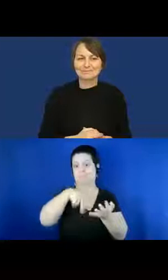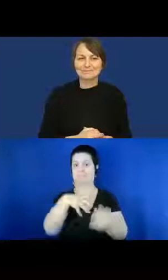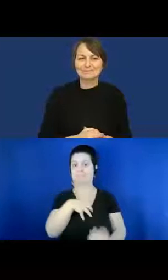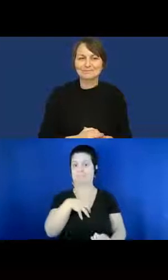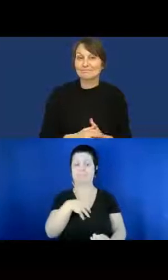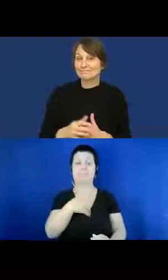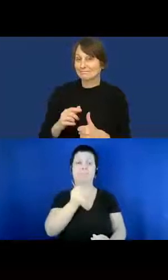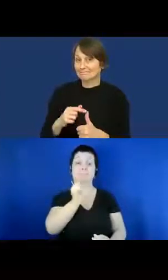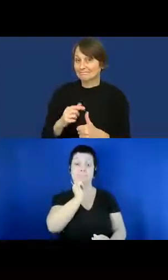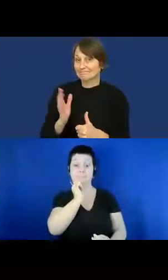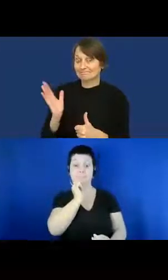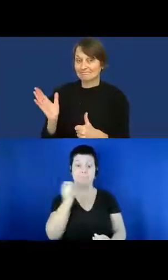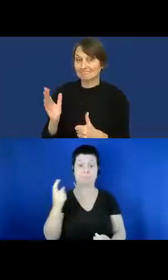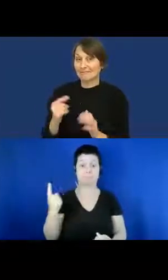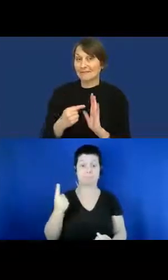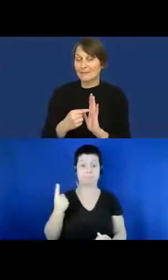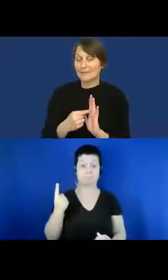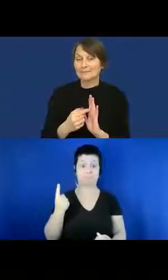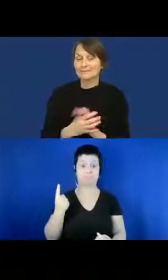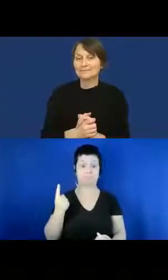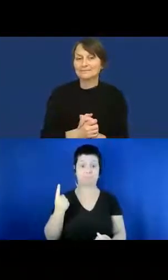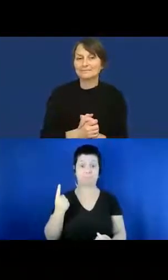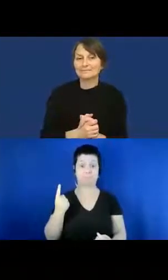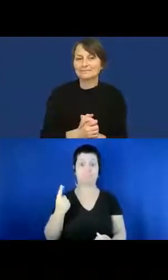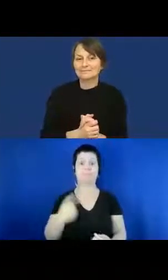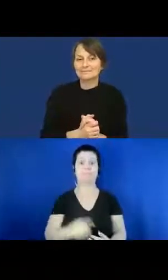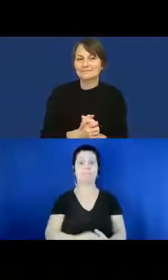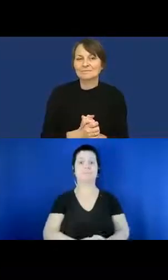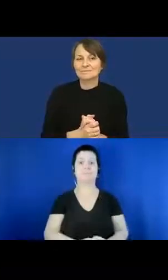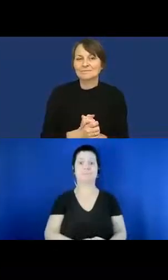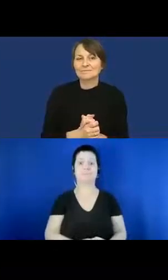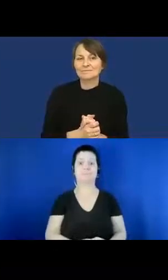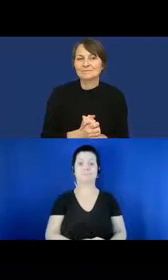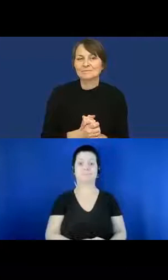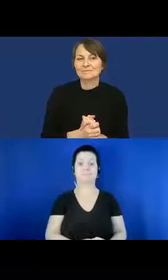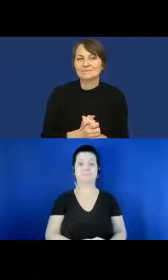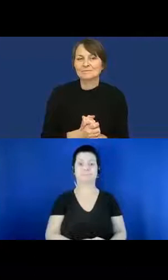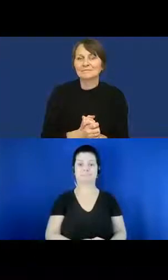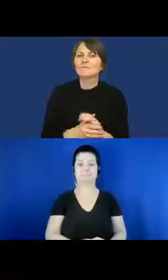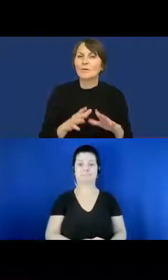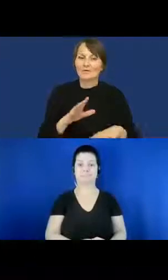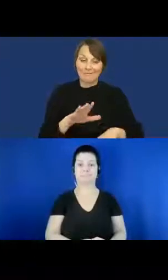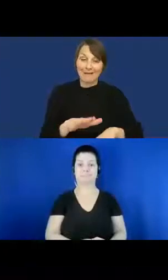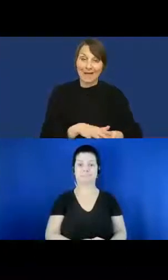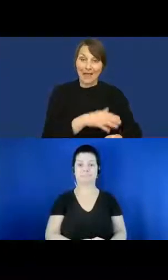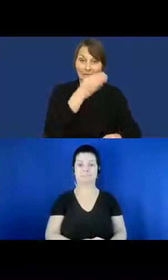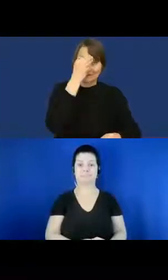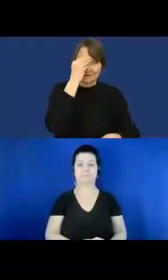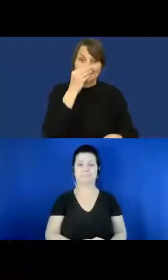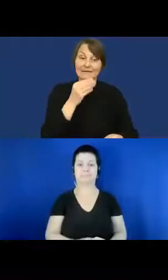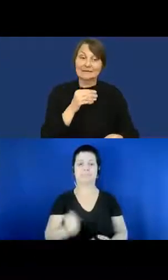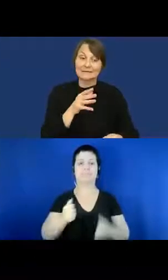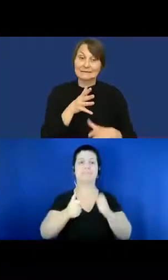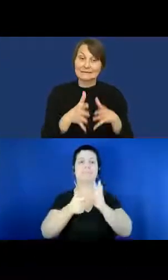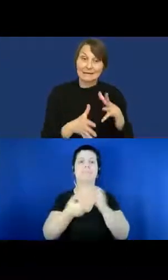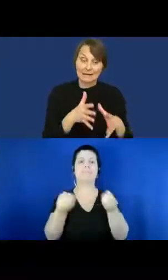example, I'm going to show how people can use haptic signs to vibration